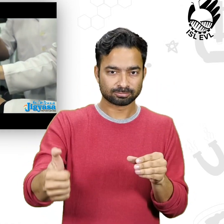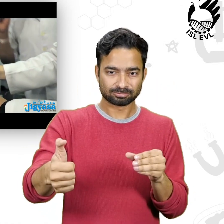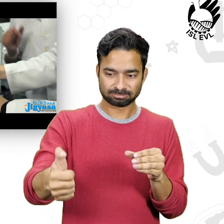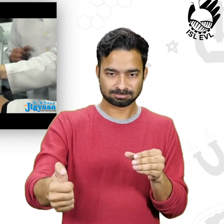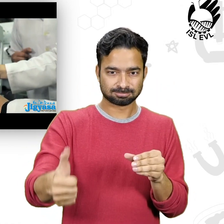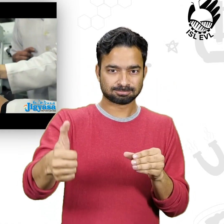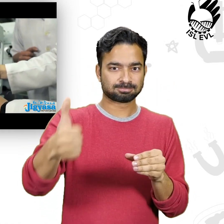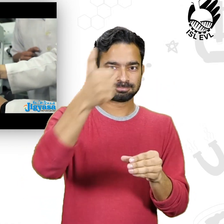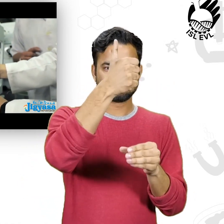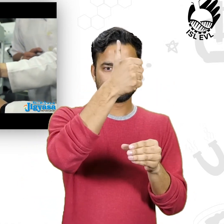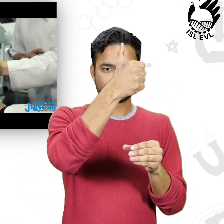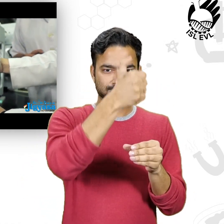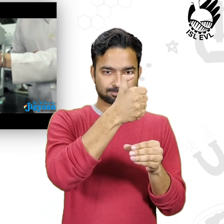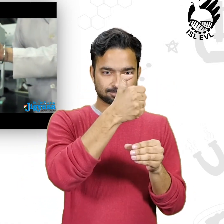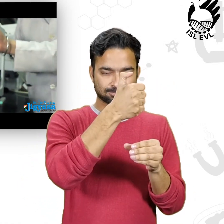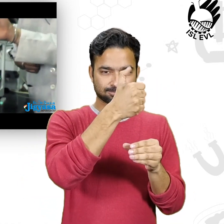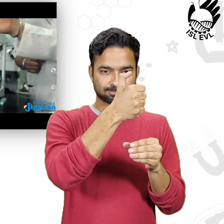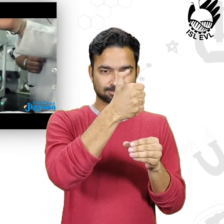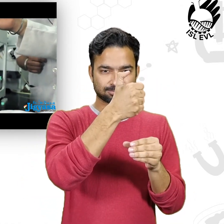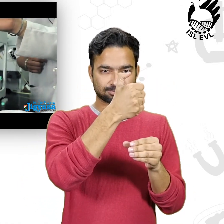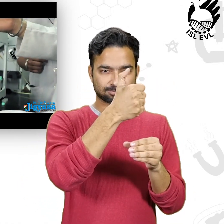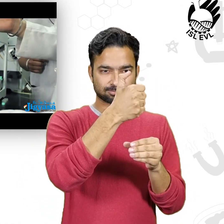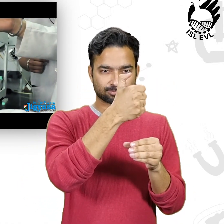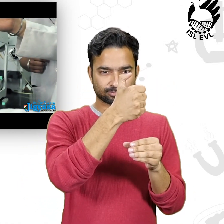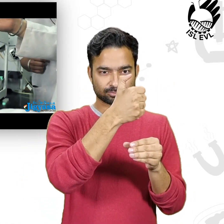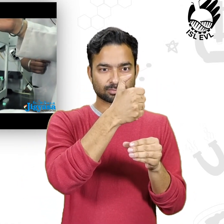Adding internal standard to the sample.